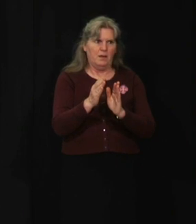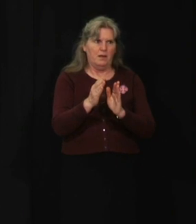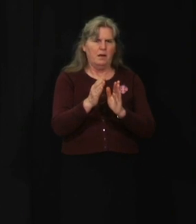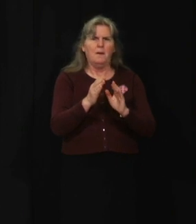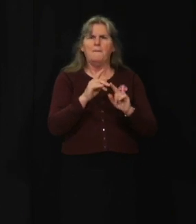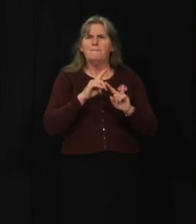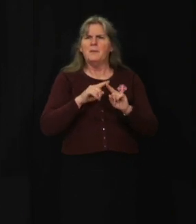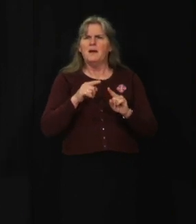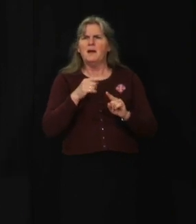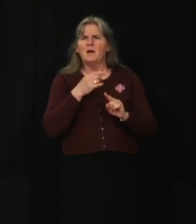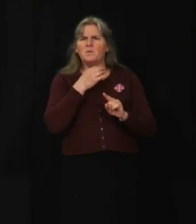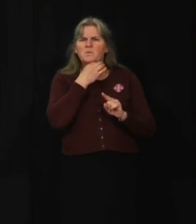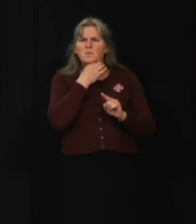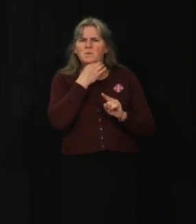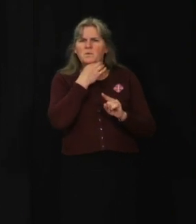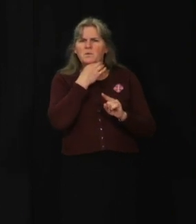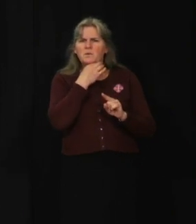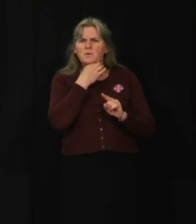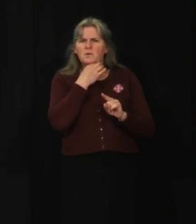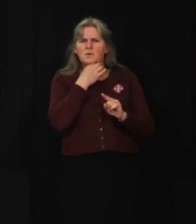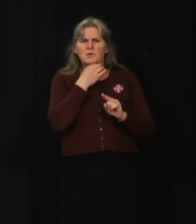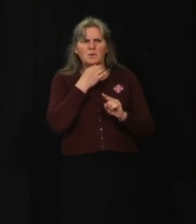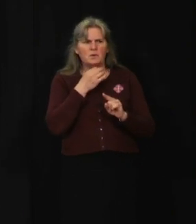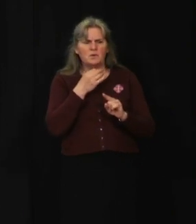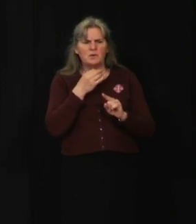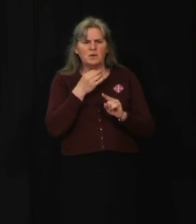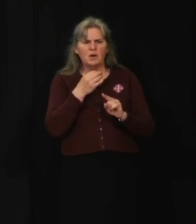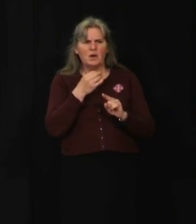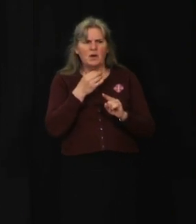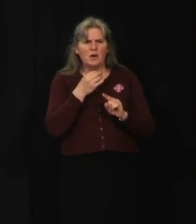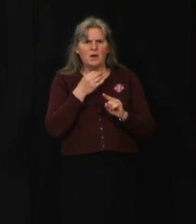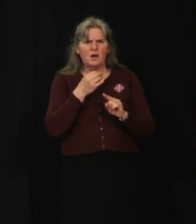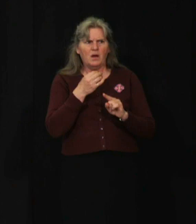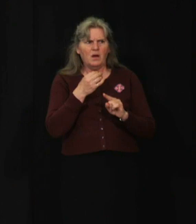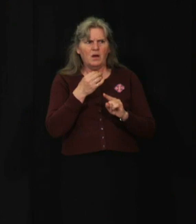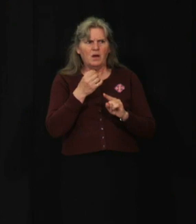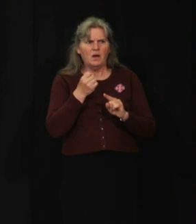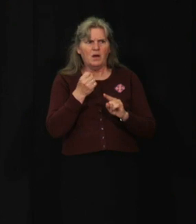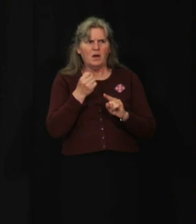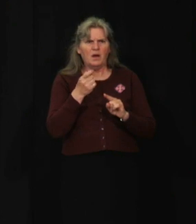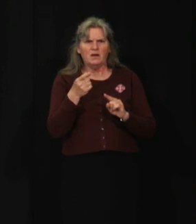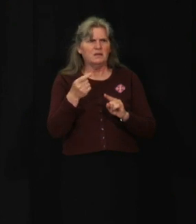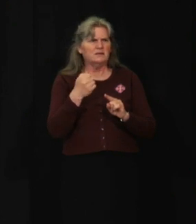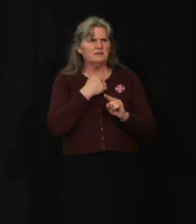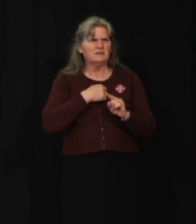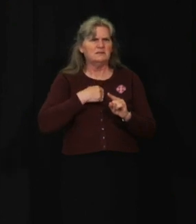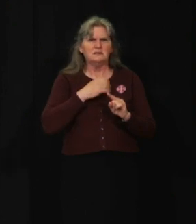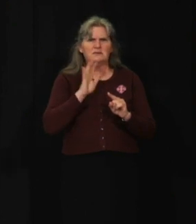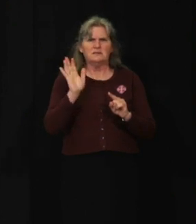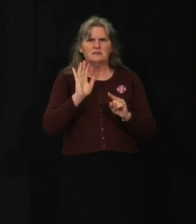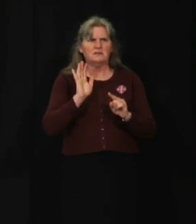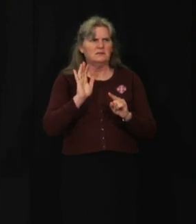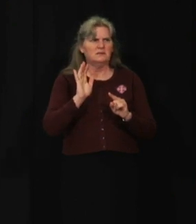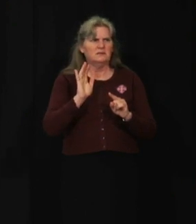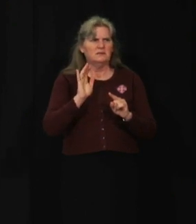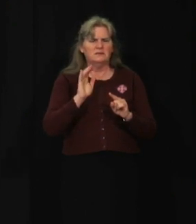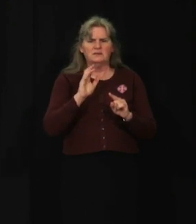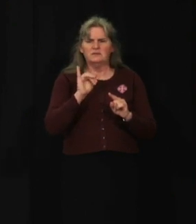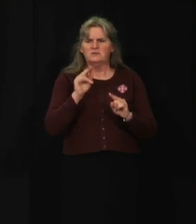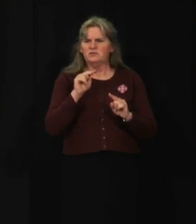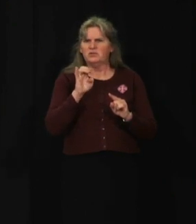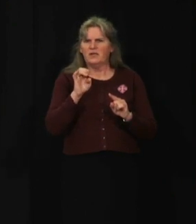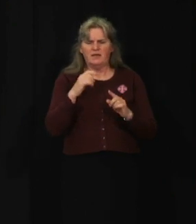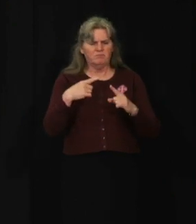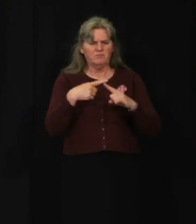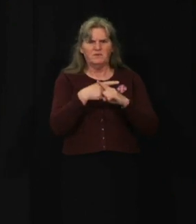how long will it? How long will it take for those businesses? Sorry. Sorry, Jane, we're having